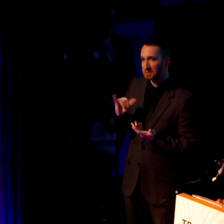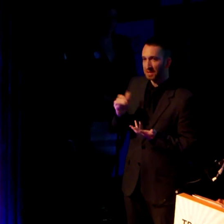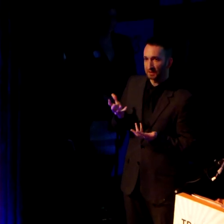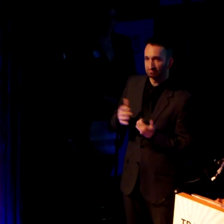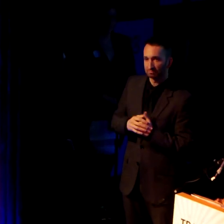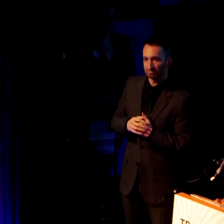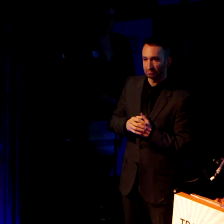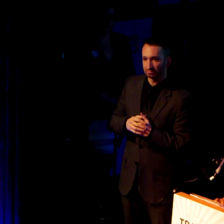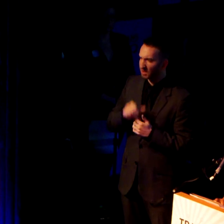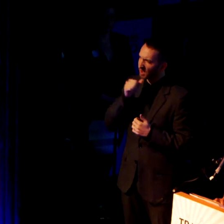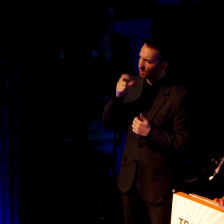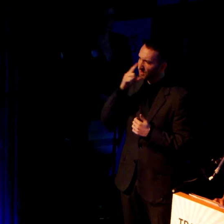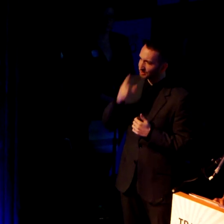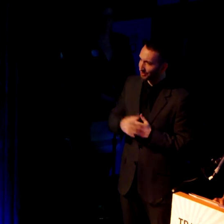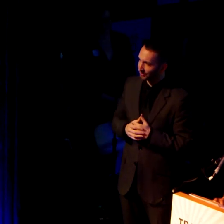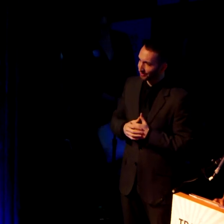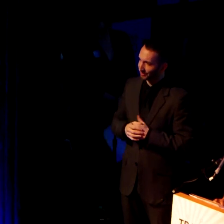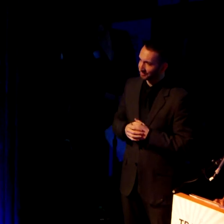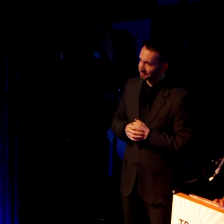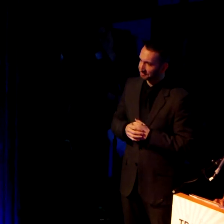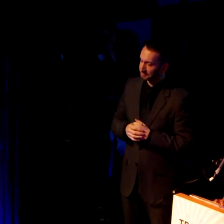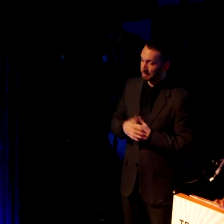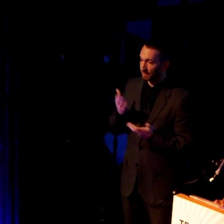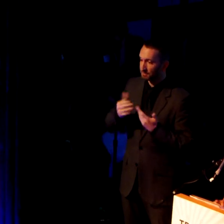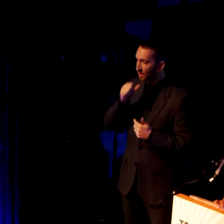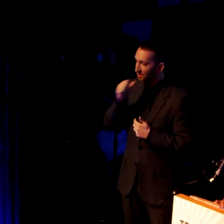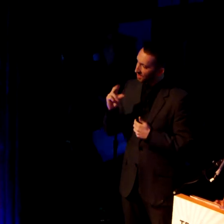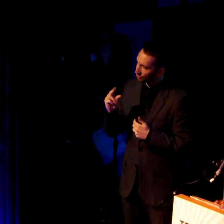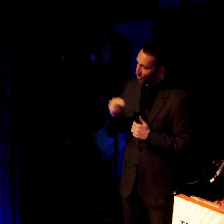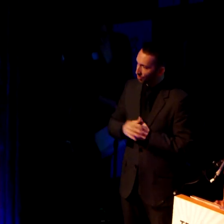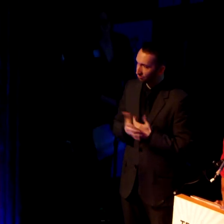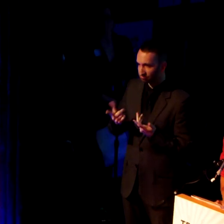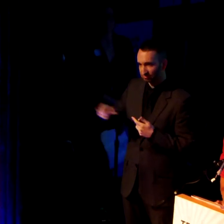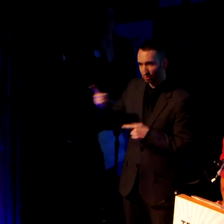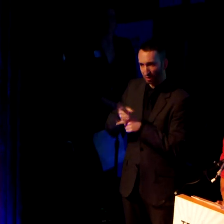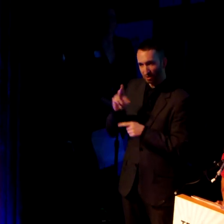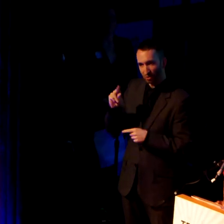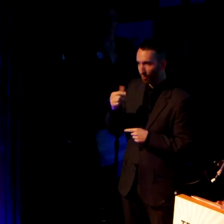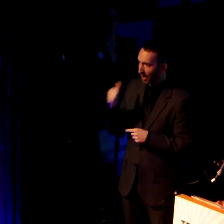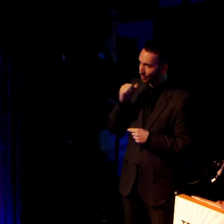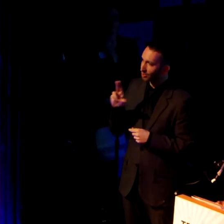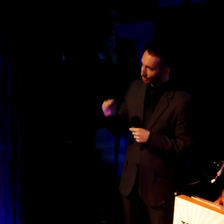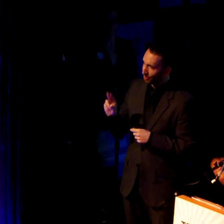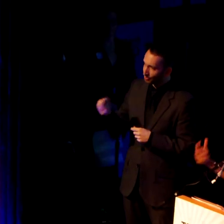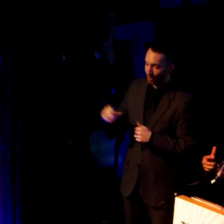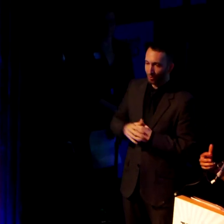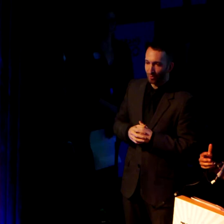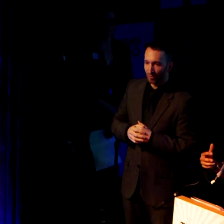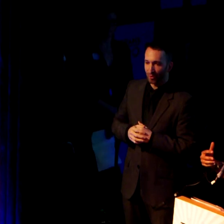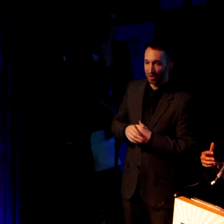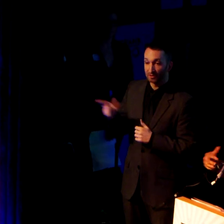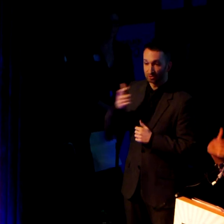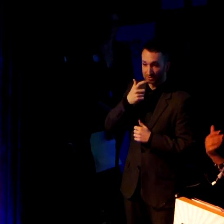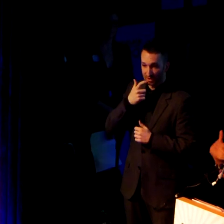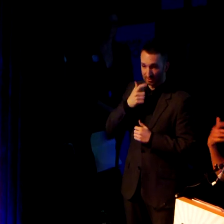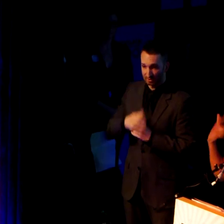like, I don't think so. Probably not, no. No, yeah, you're right, no, I wouldn't, no, no. And then Jen